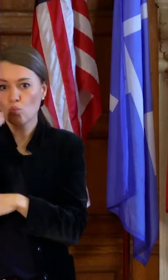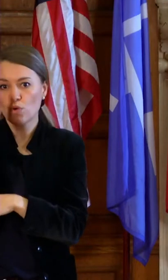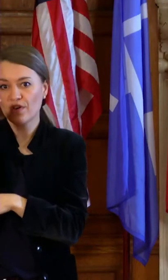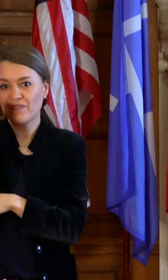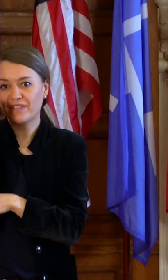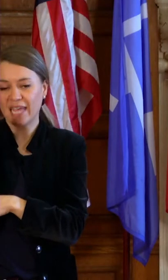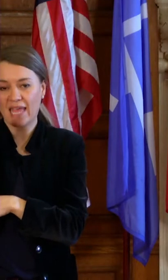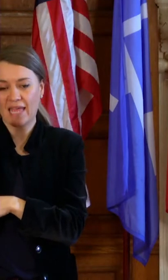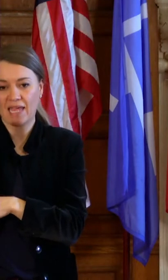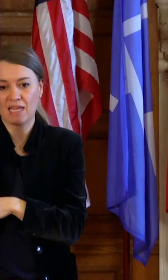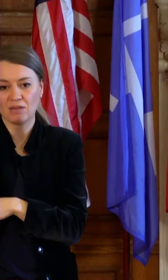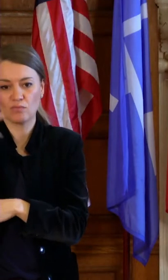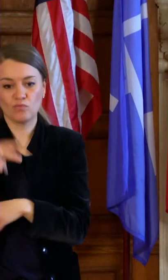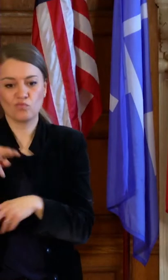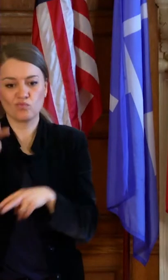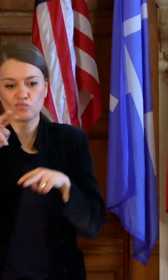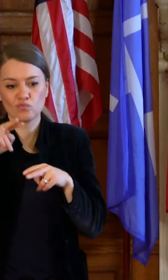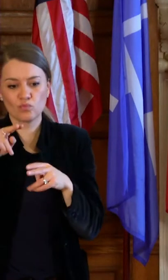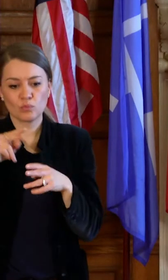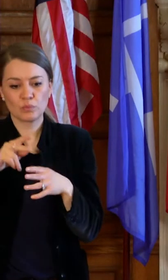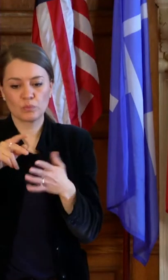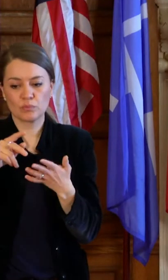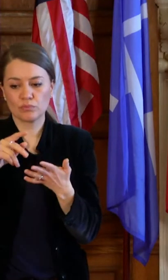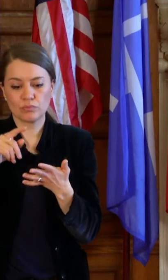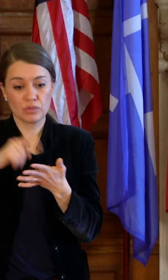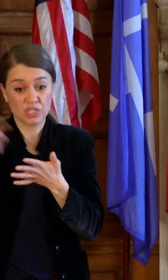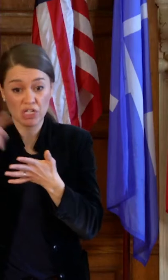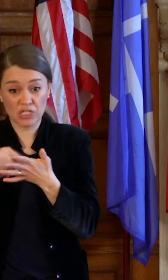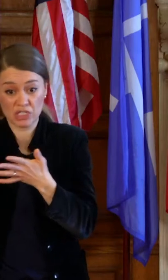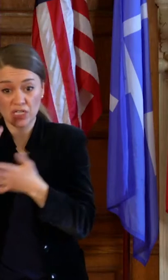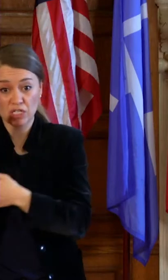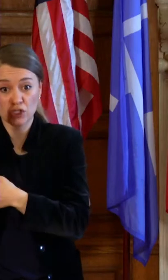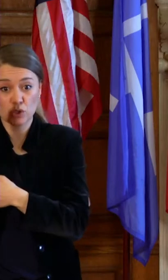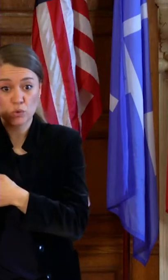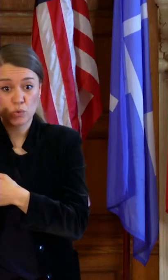We were checking these traps on a regular basis as required by law, and